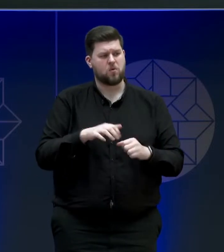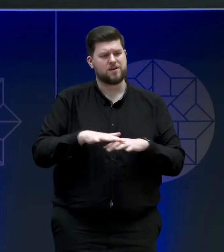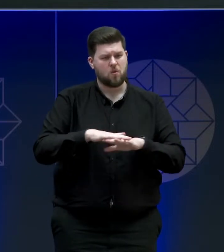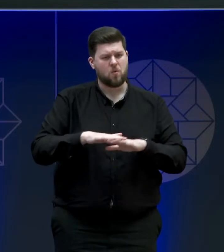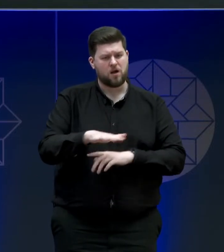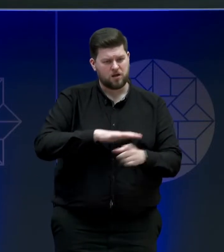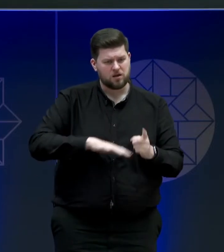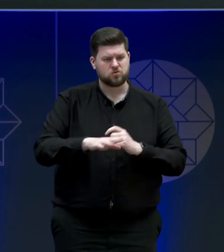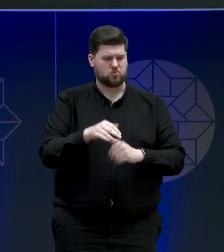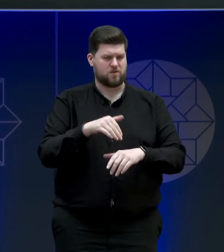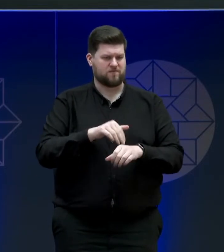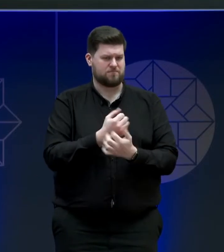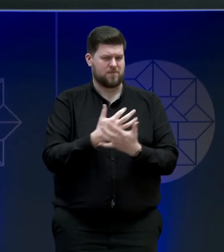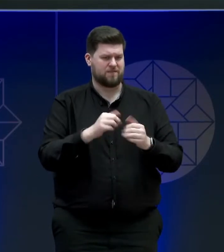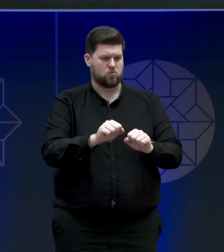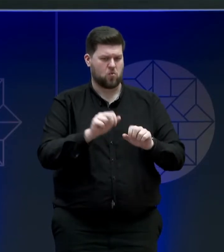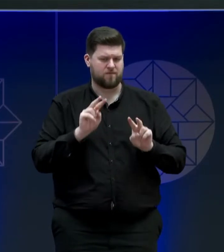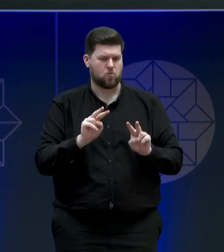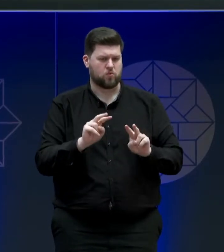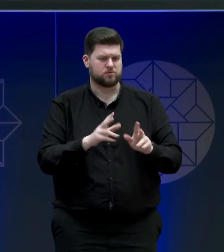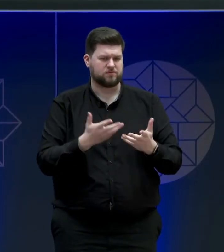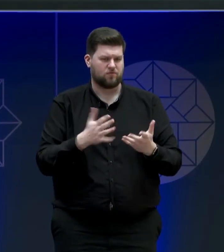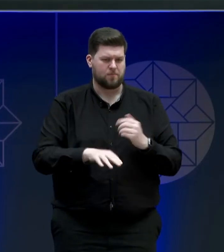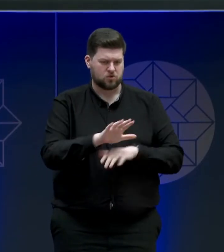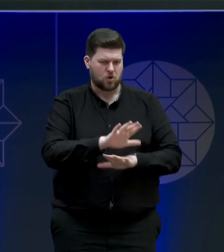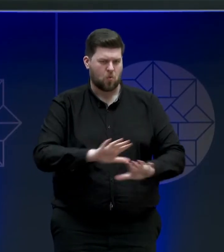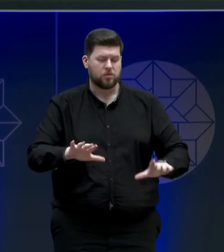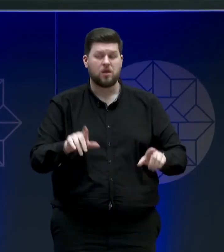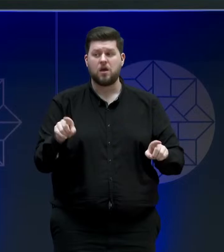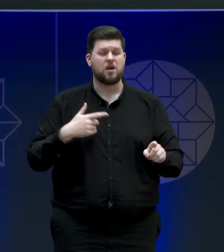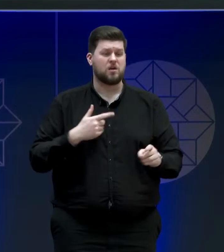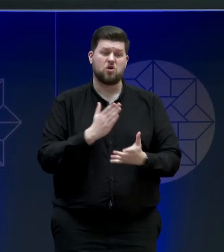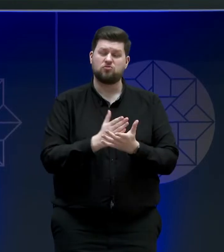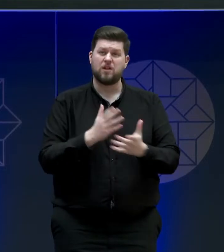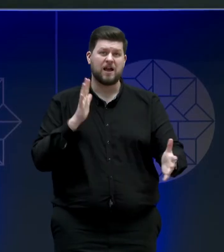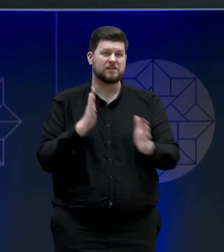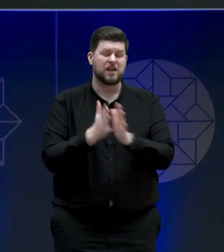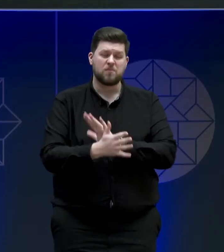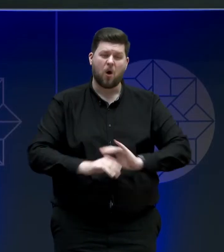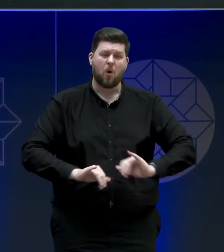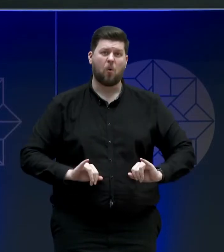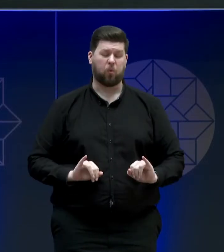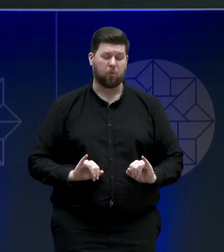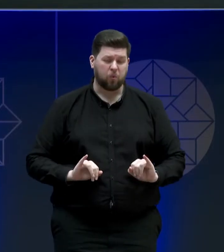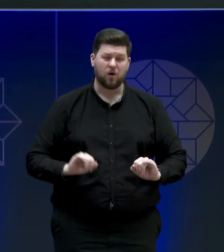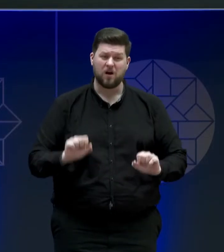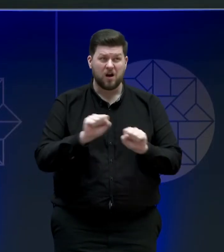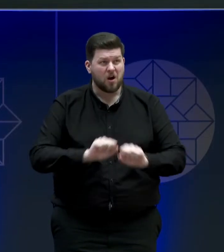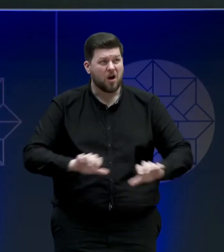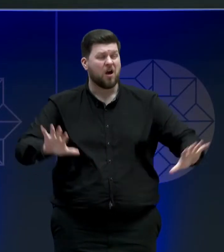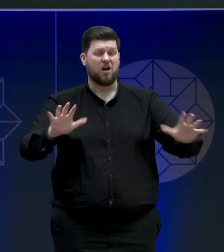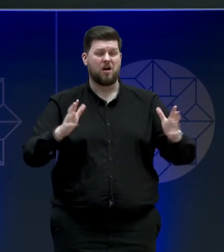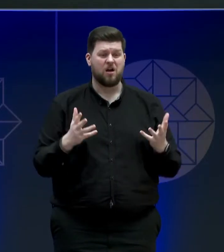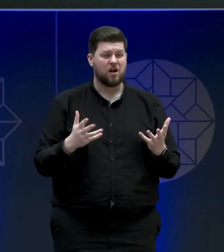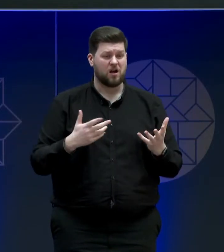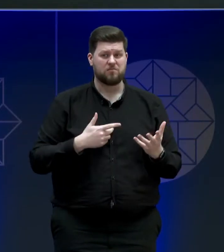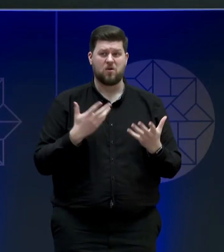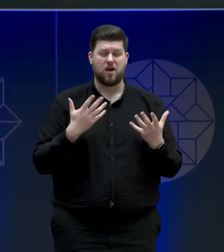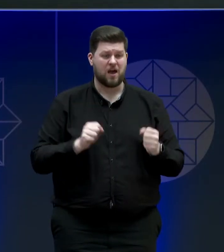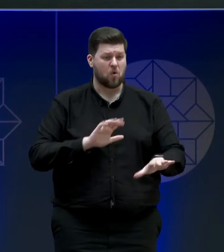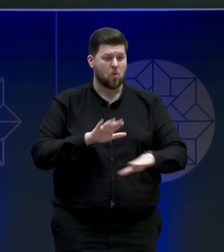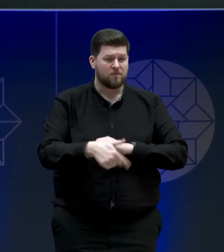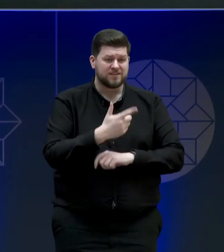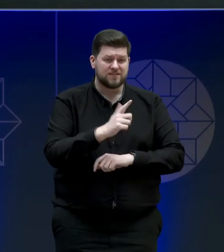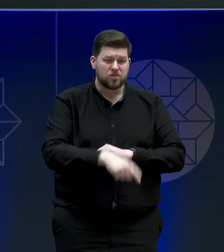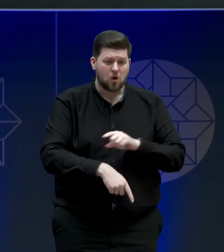South. The scale of the challenge has been colossal, utterly colossal. So, although there are